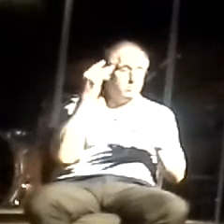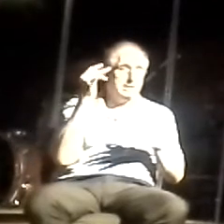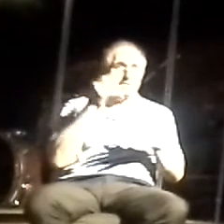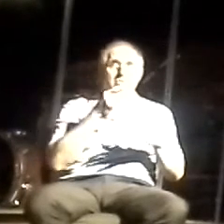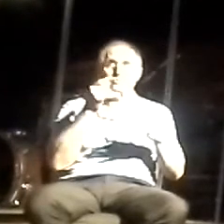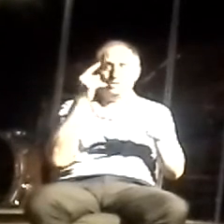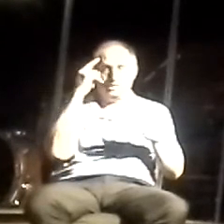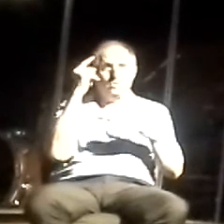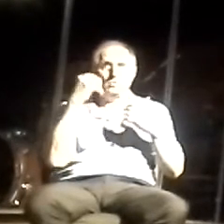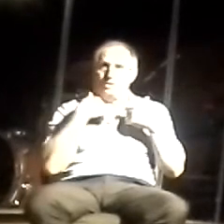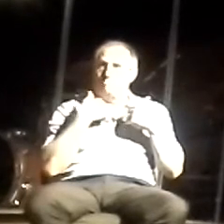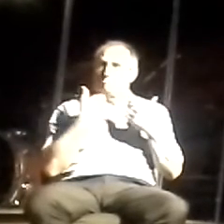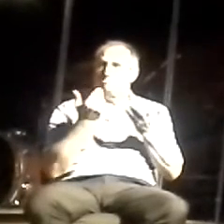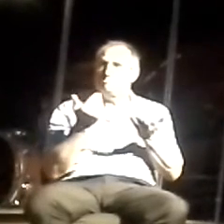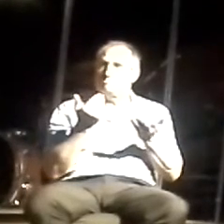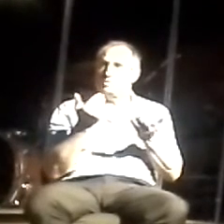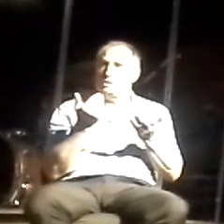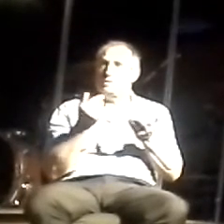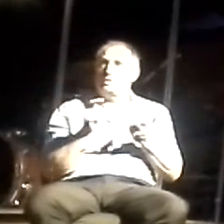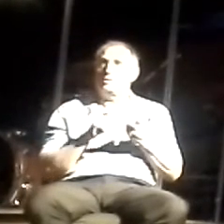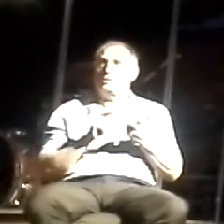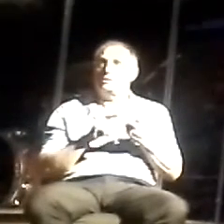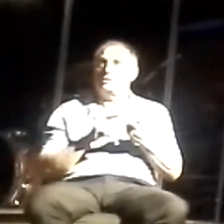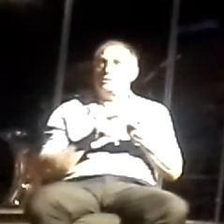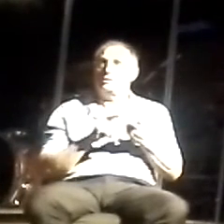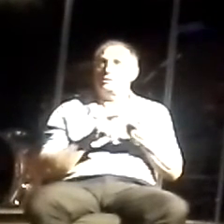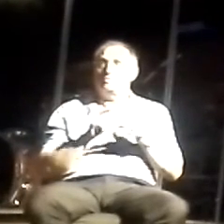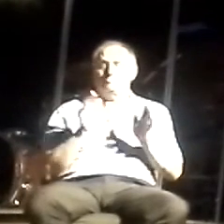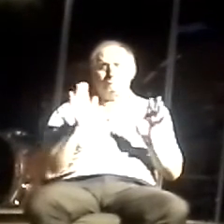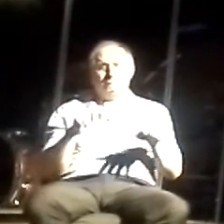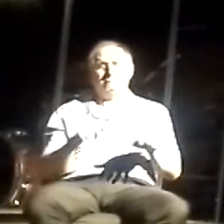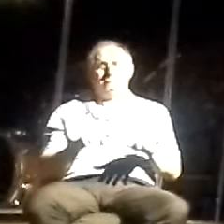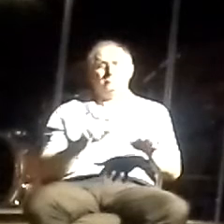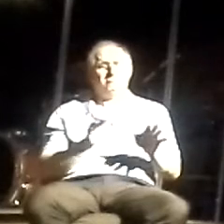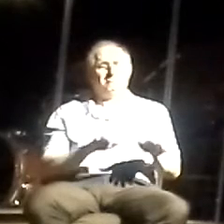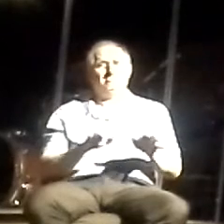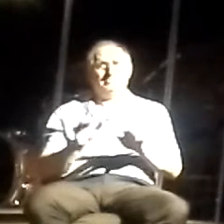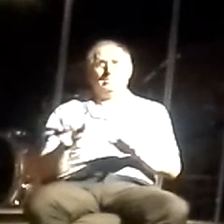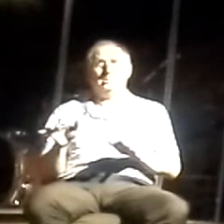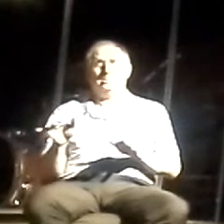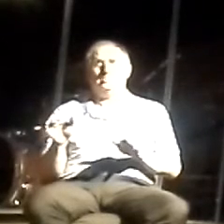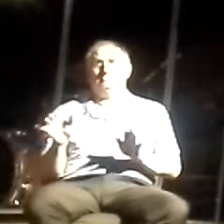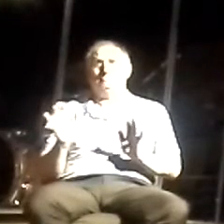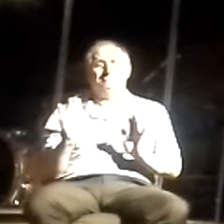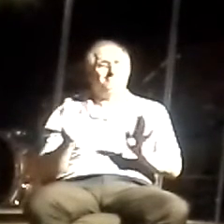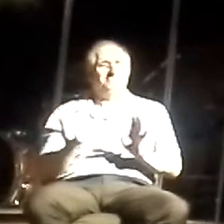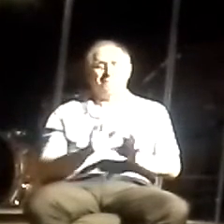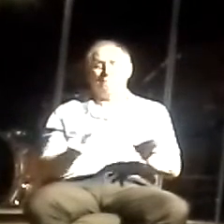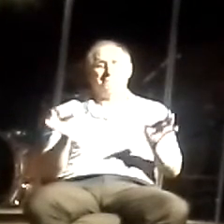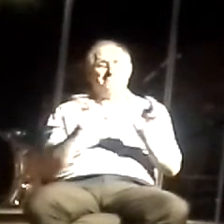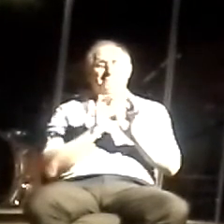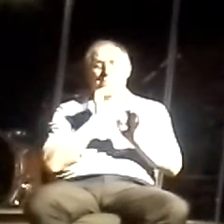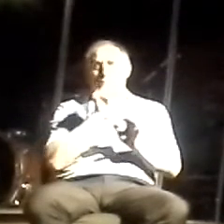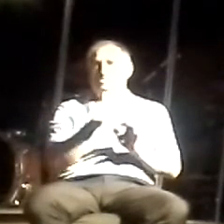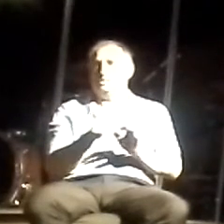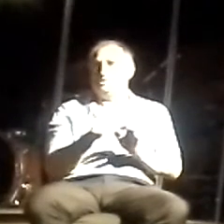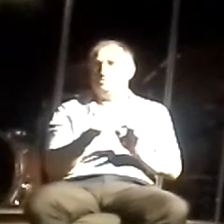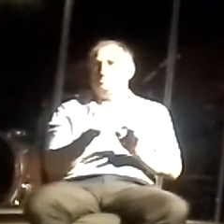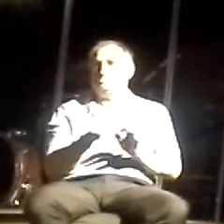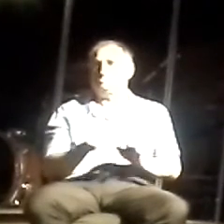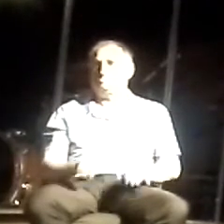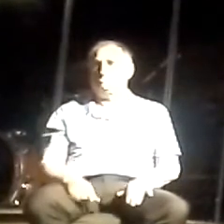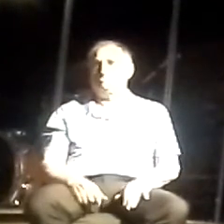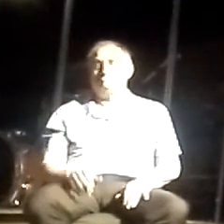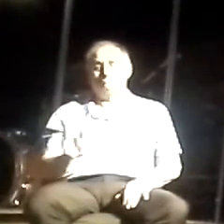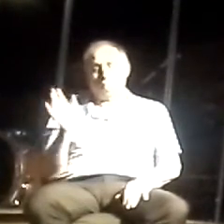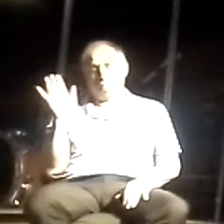it. Here's a great one. Just chill. That's no big deal. Come on. You got to roll that hand back,